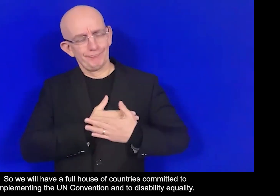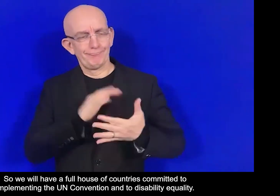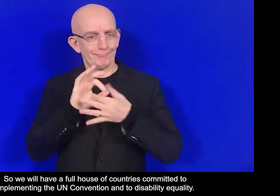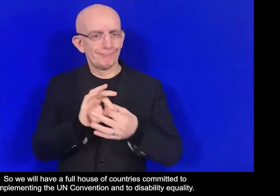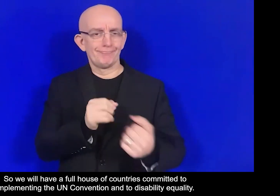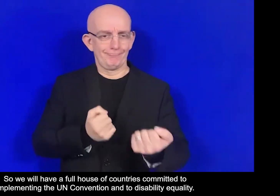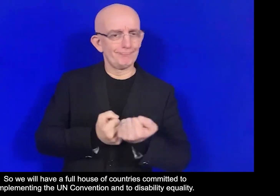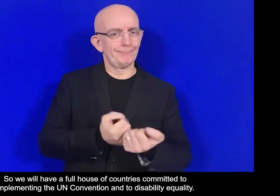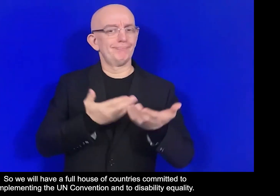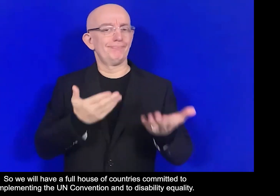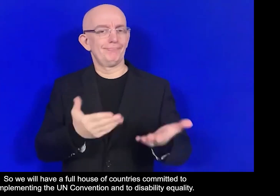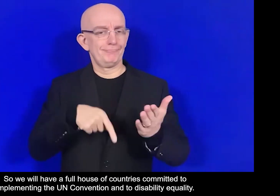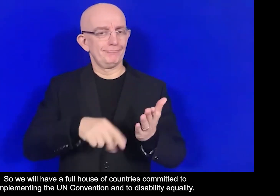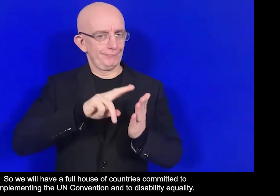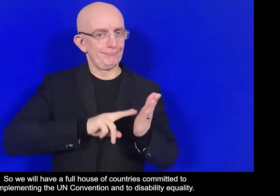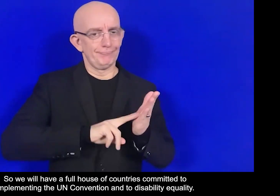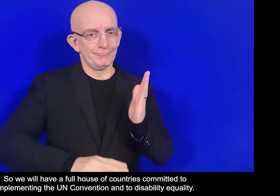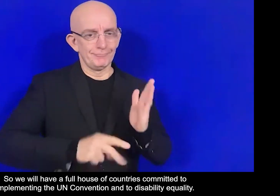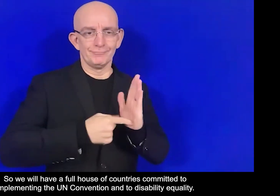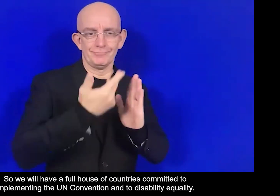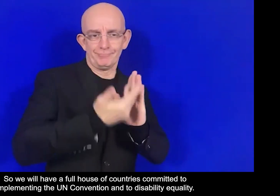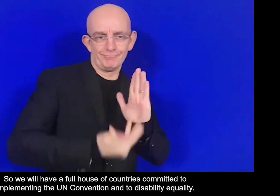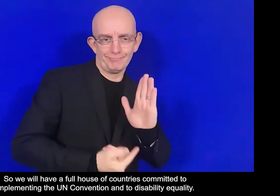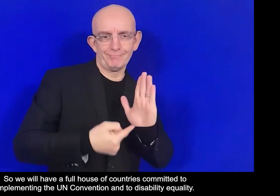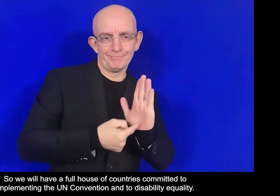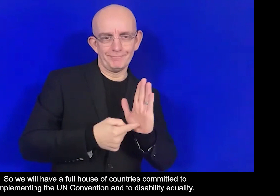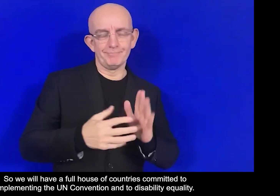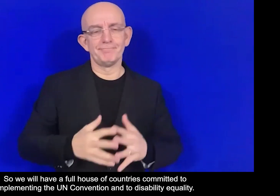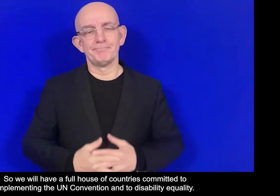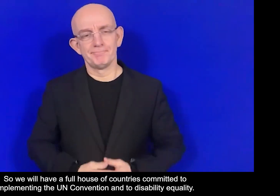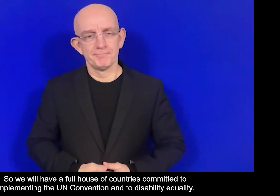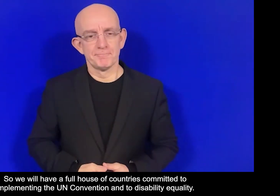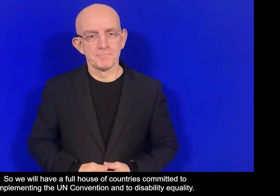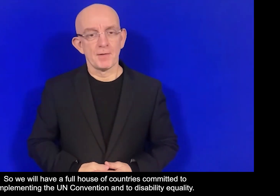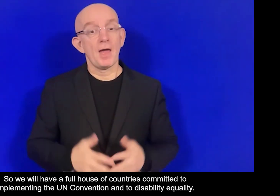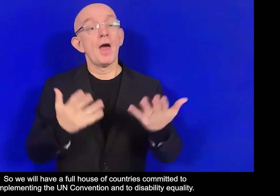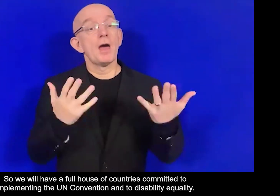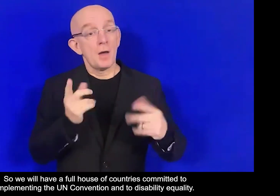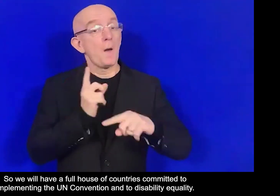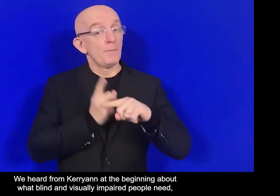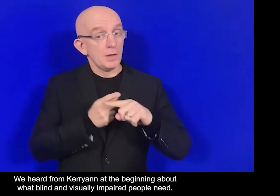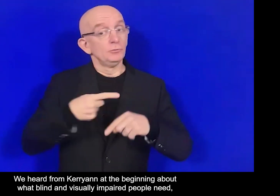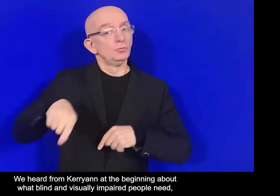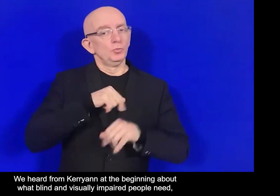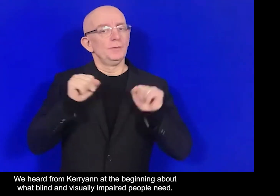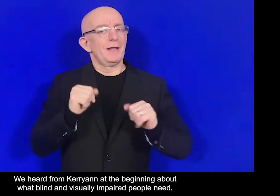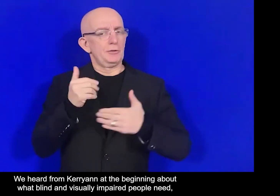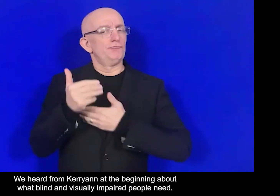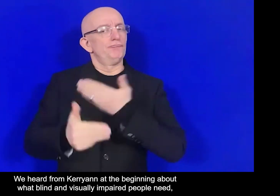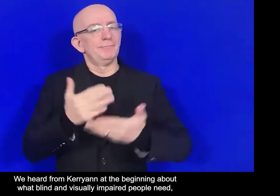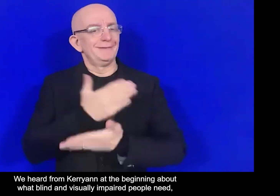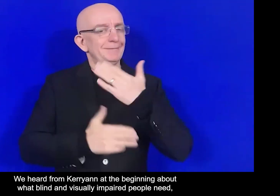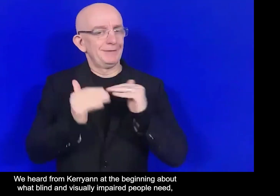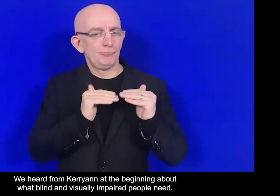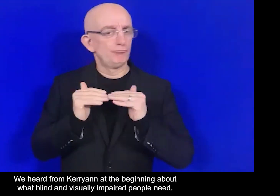implementing the UN Convention and to disability equality. We heard from Kerri-Anne